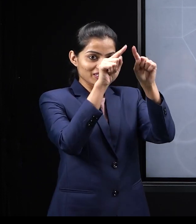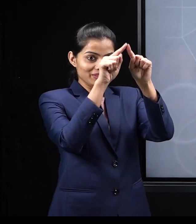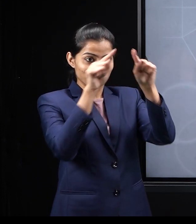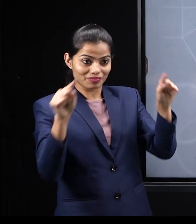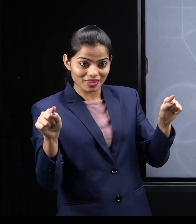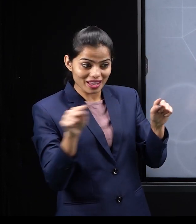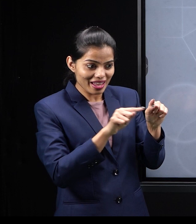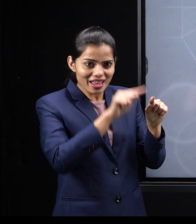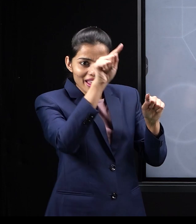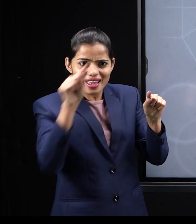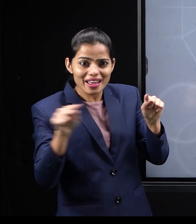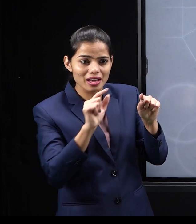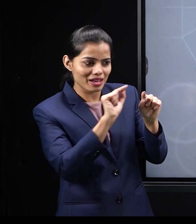Isosceles triangle.